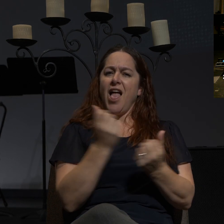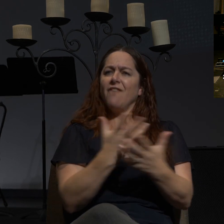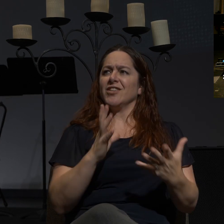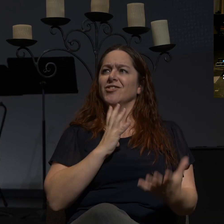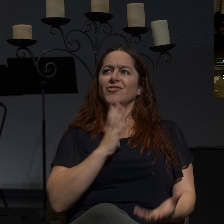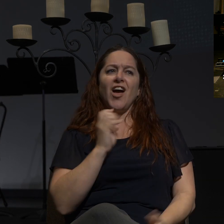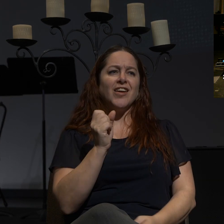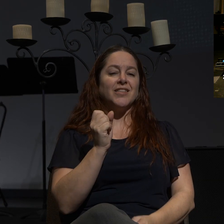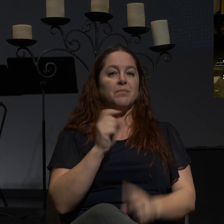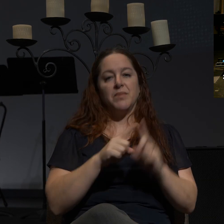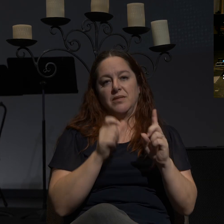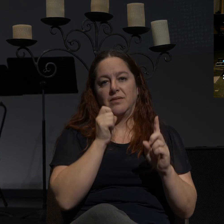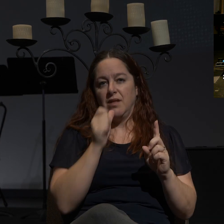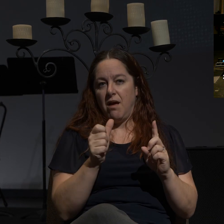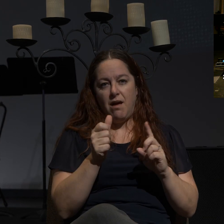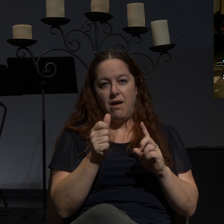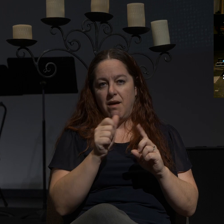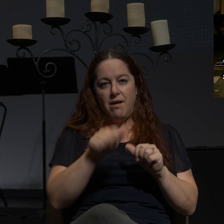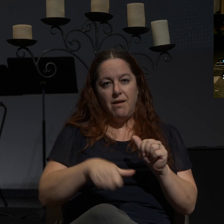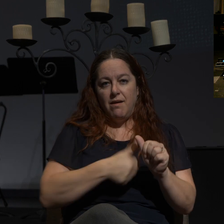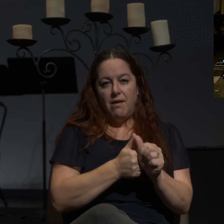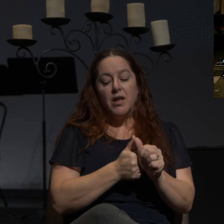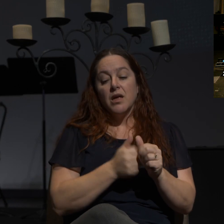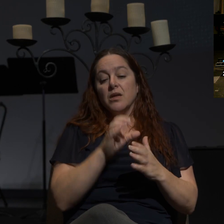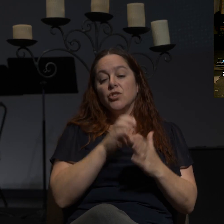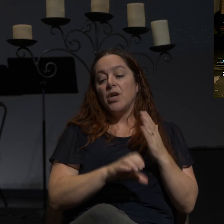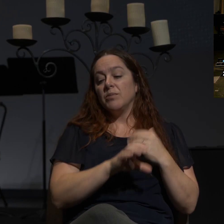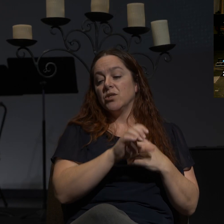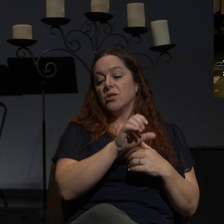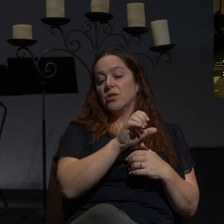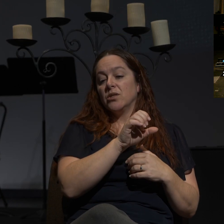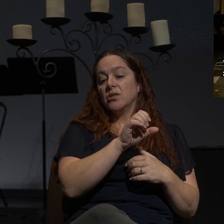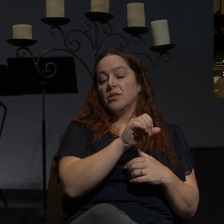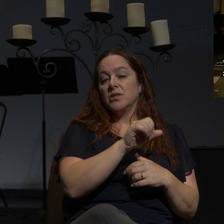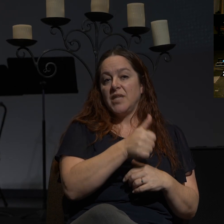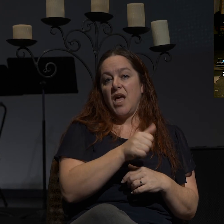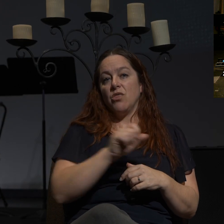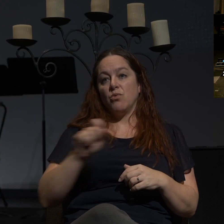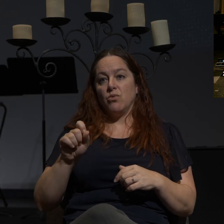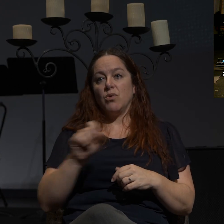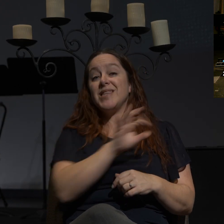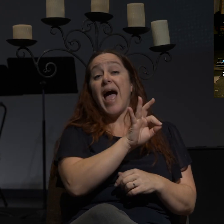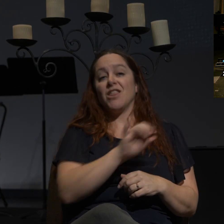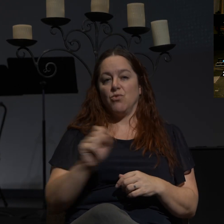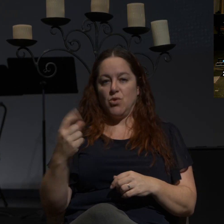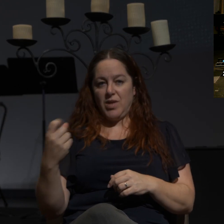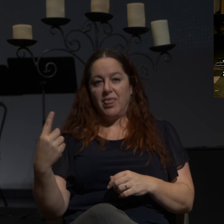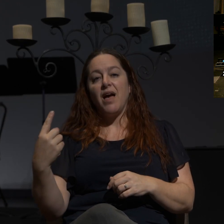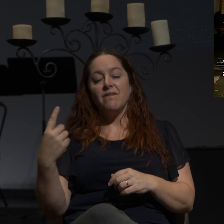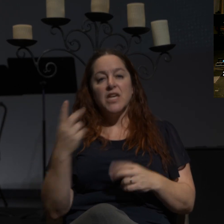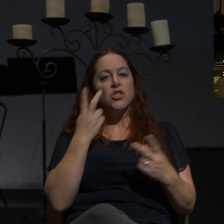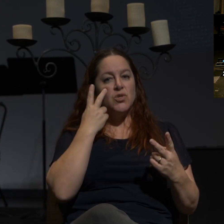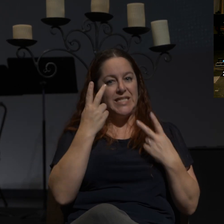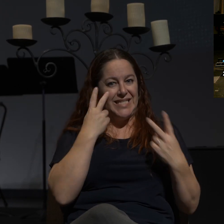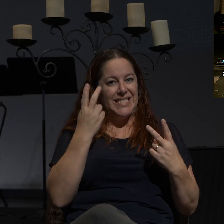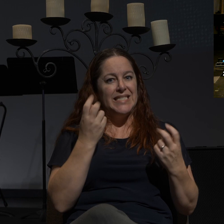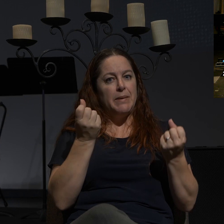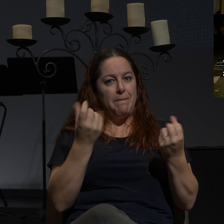chapter 9, verses 11 through the beginning of chapter 10, if you go back and look at that, you'll see a lot of